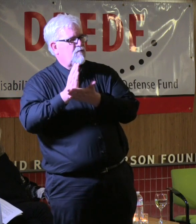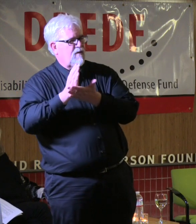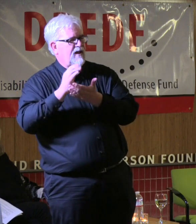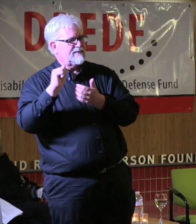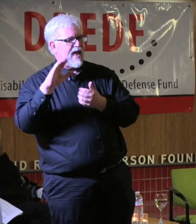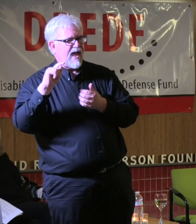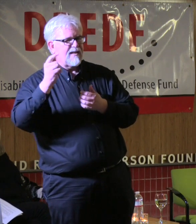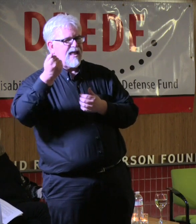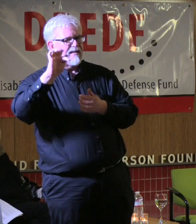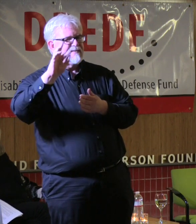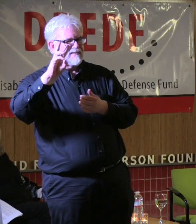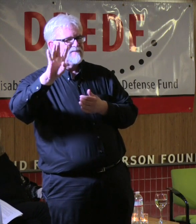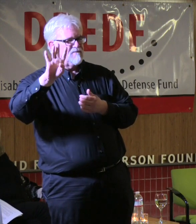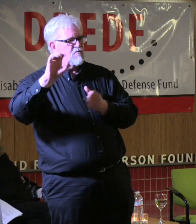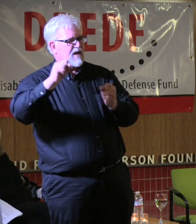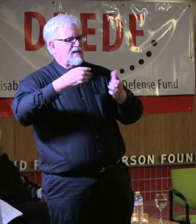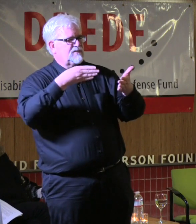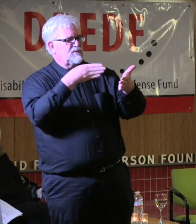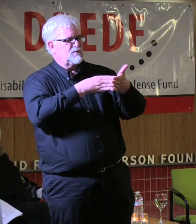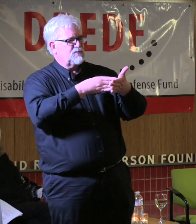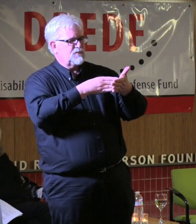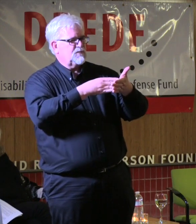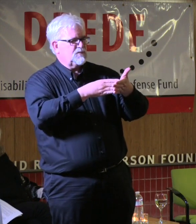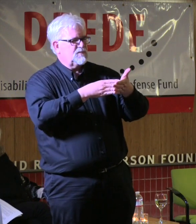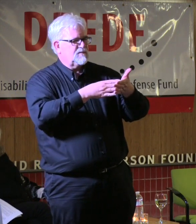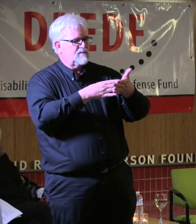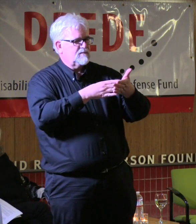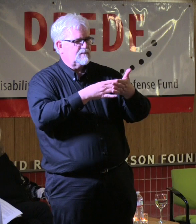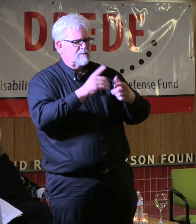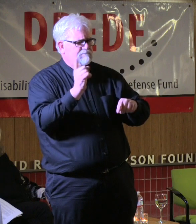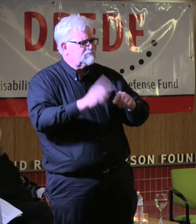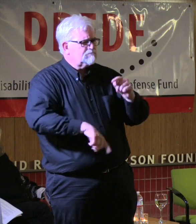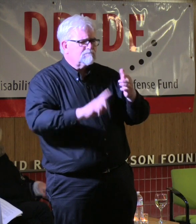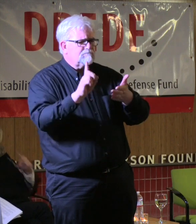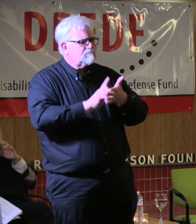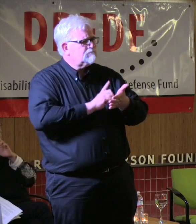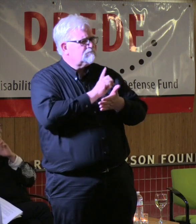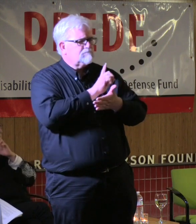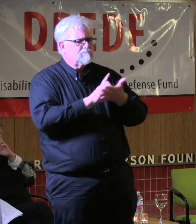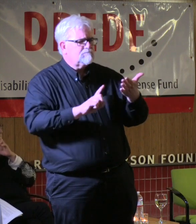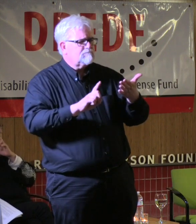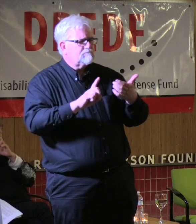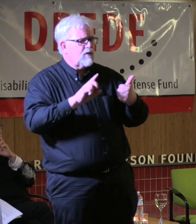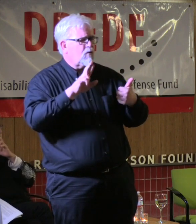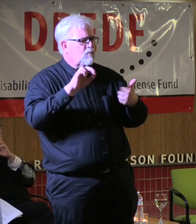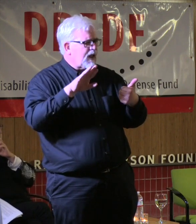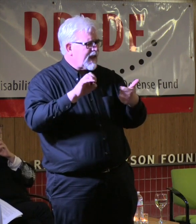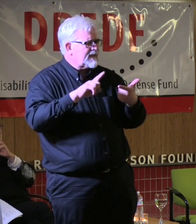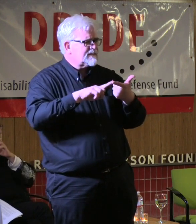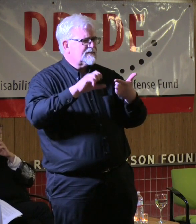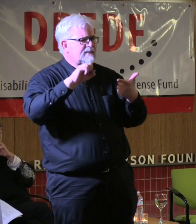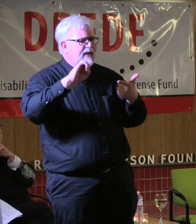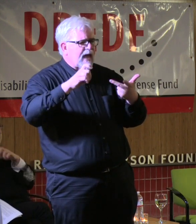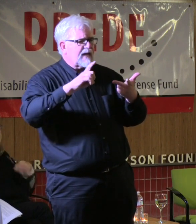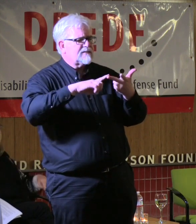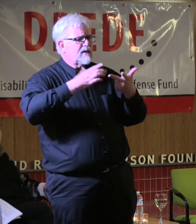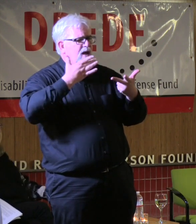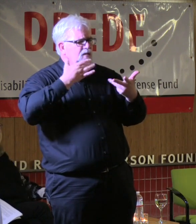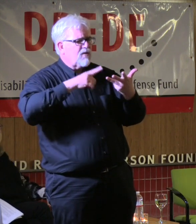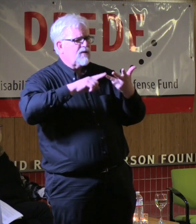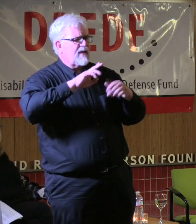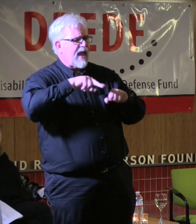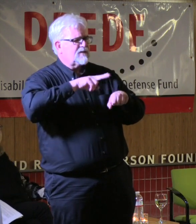of 1964, which said you can't discriminate on the basis of race, sex, color, national